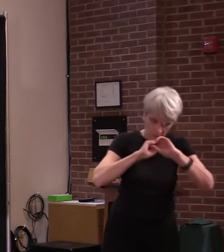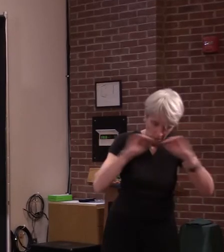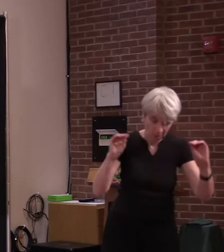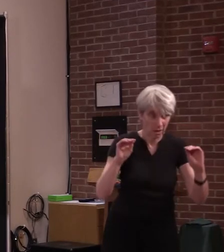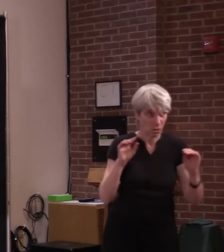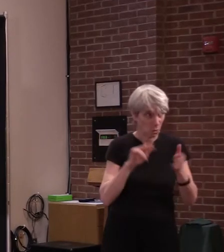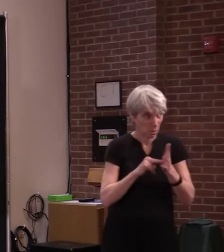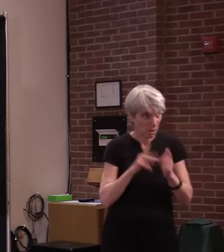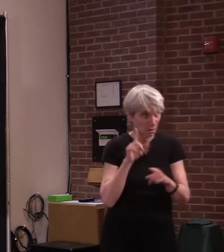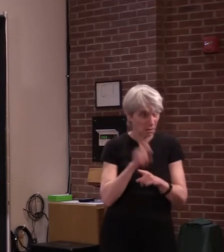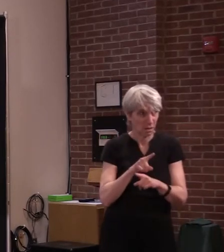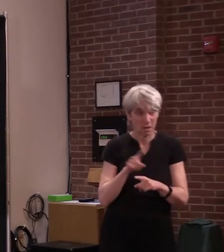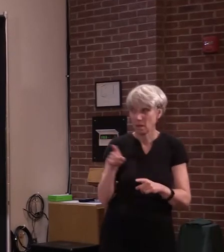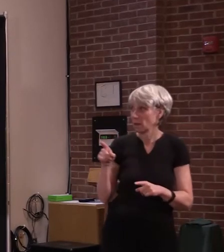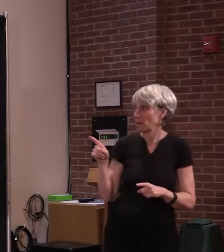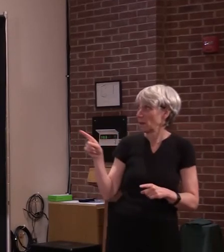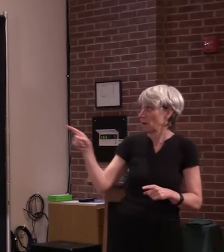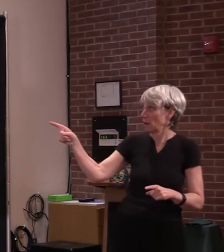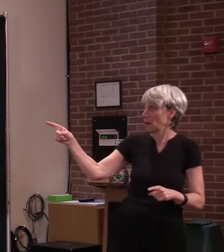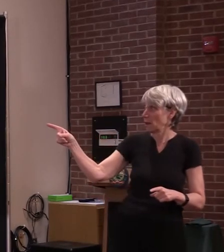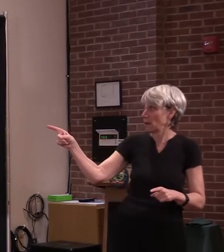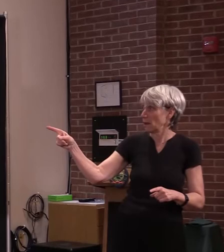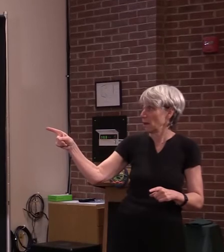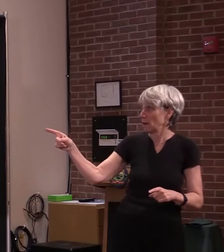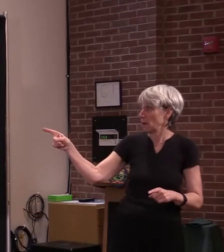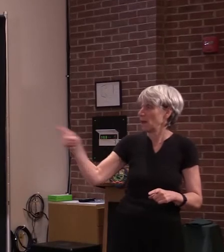I'm sorry? No vaccine doses at all.